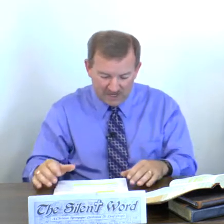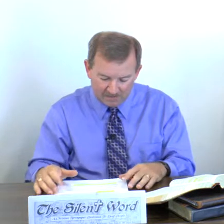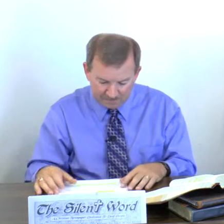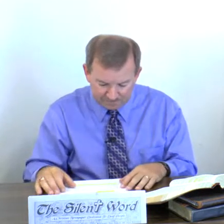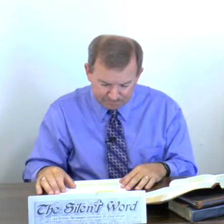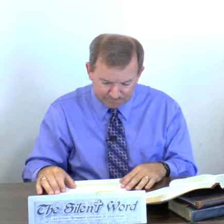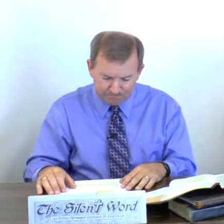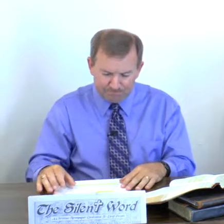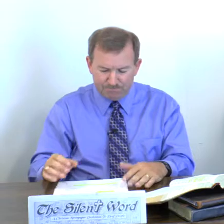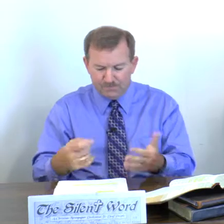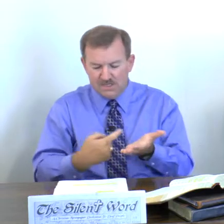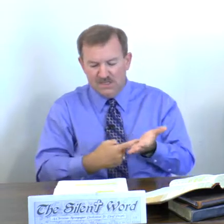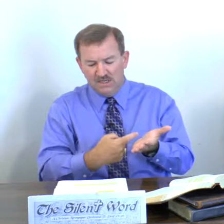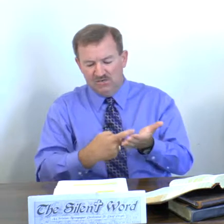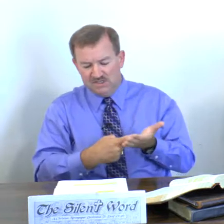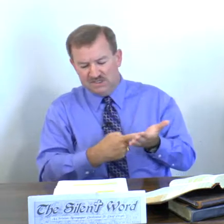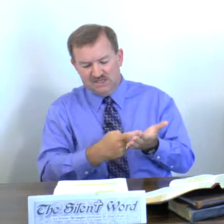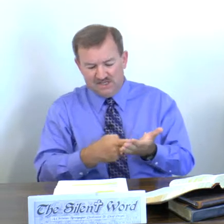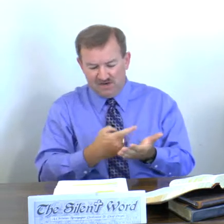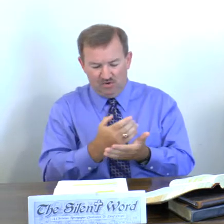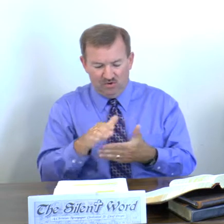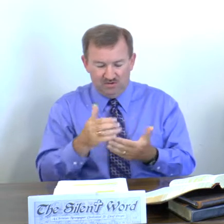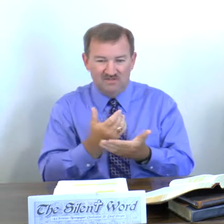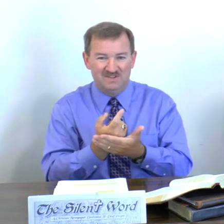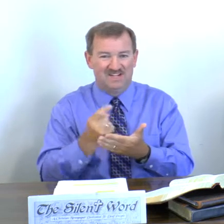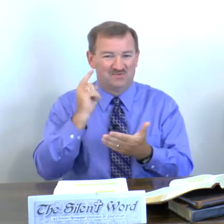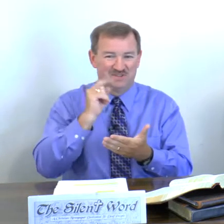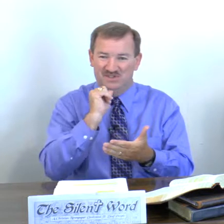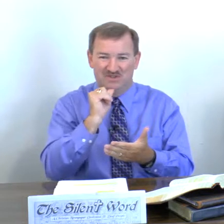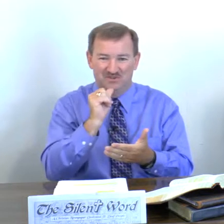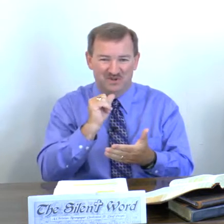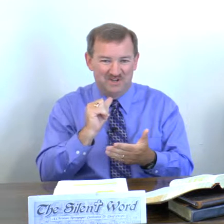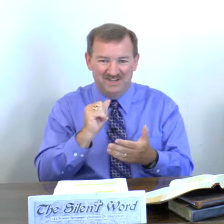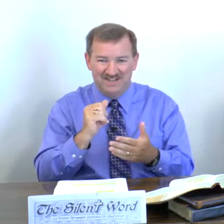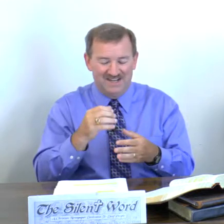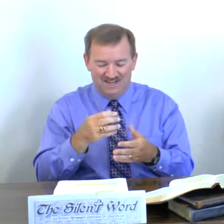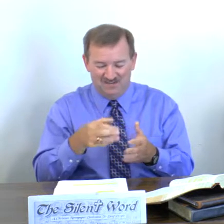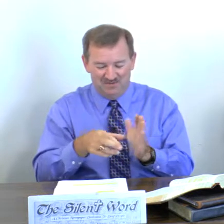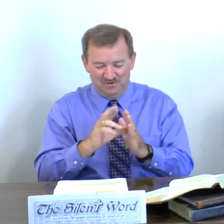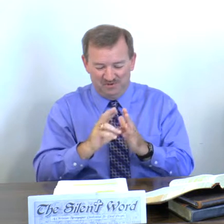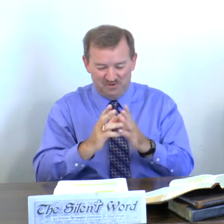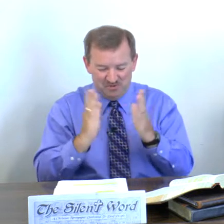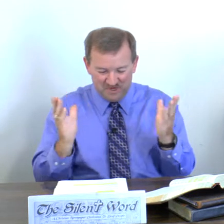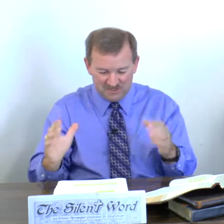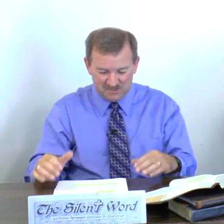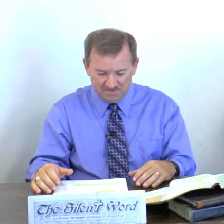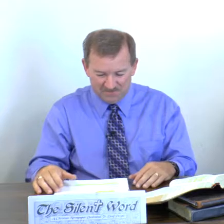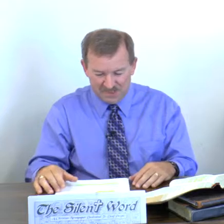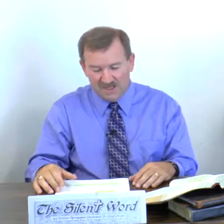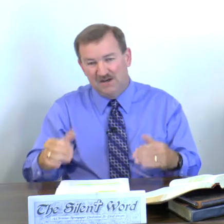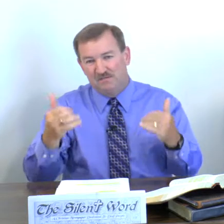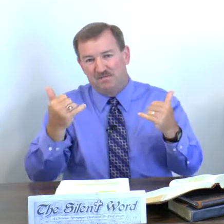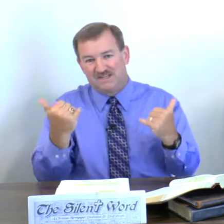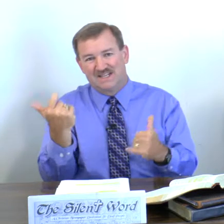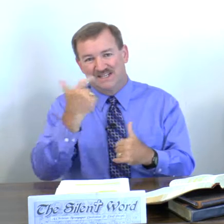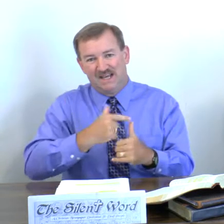up. We discussed that all last week, so I don't want to review too much. But today